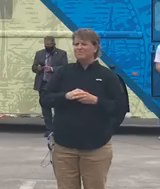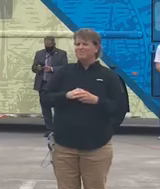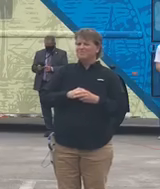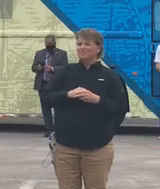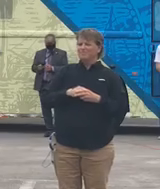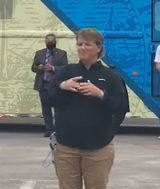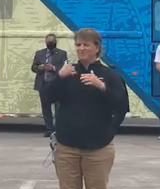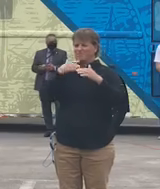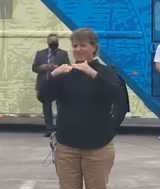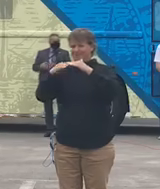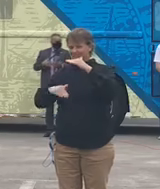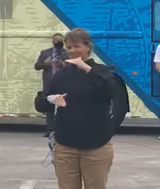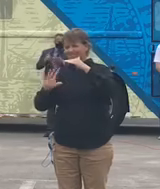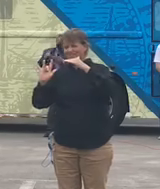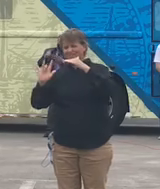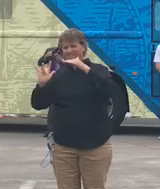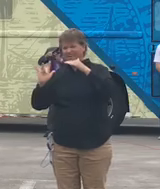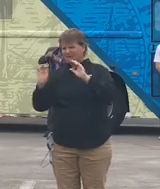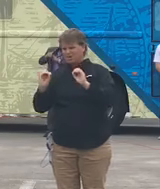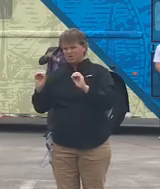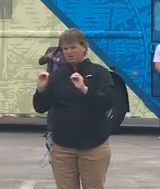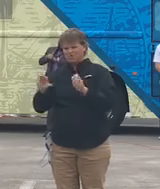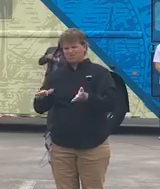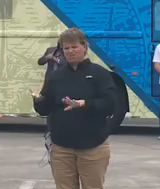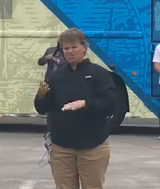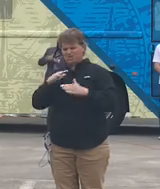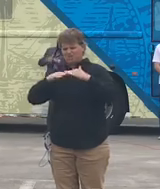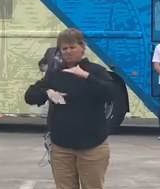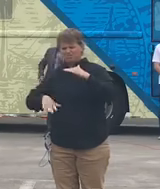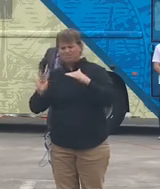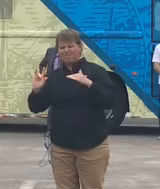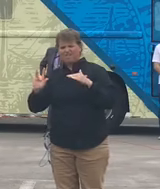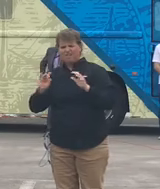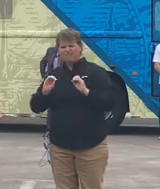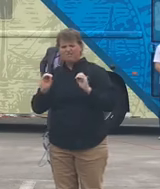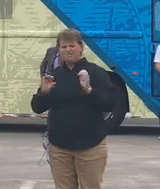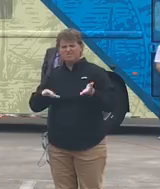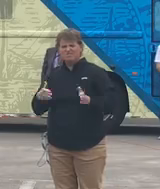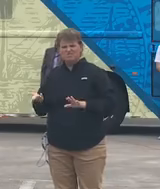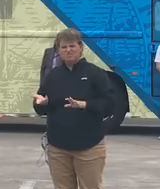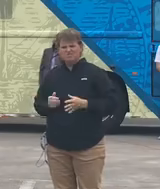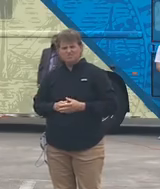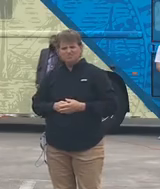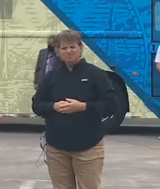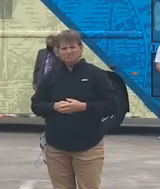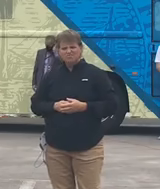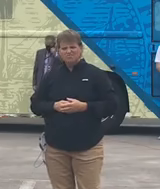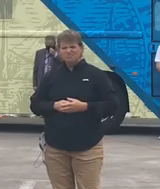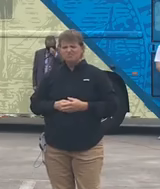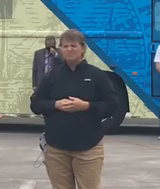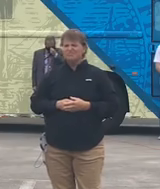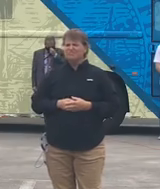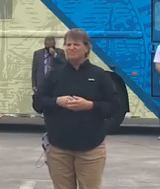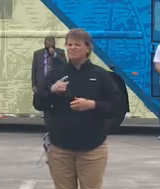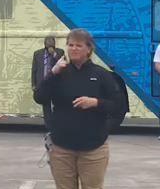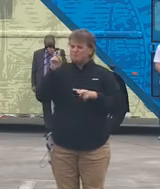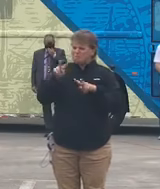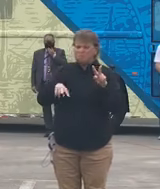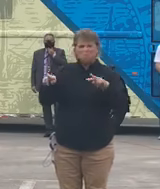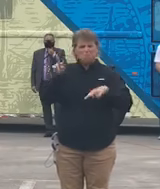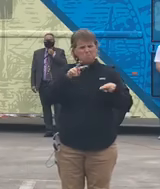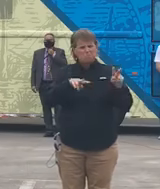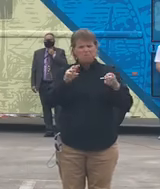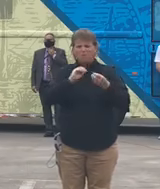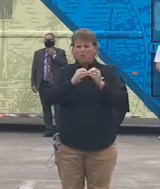most vulnerable and the demographics that are most vulnerable. You see us doing that here today with the mobile testing unit. They're going to be